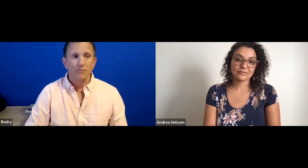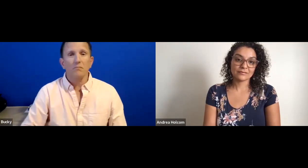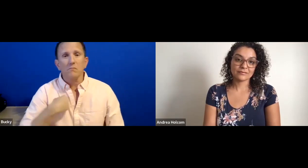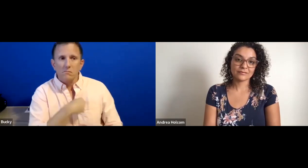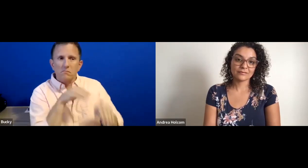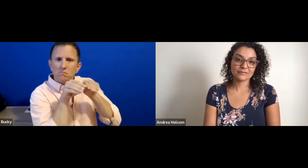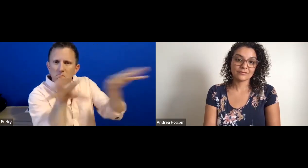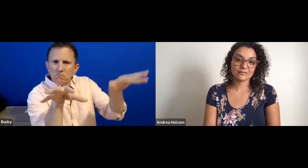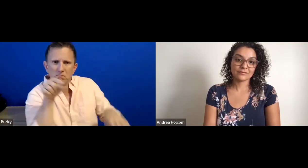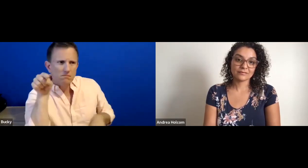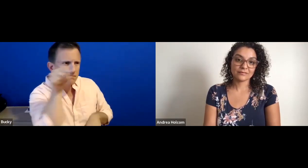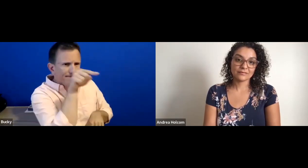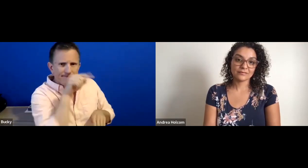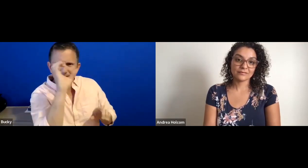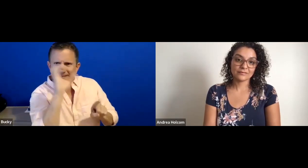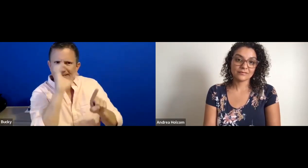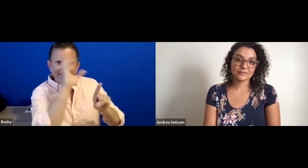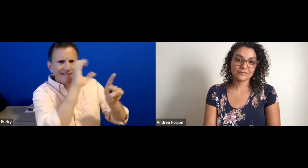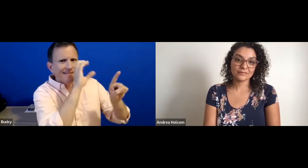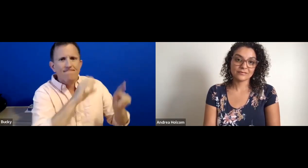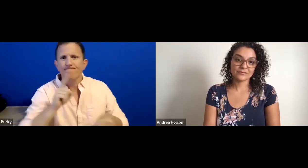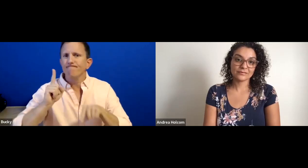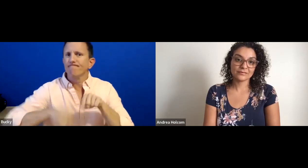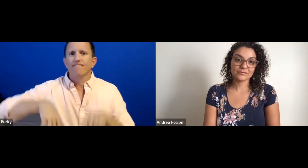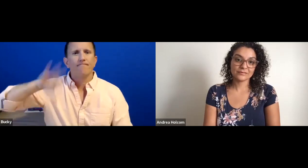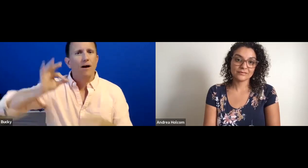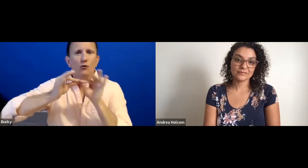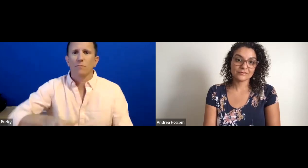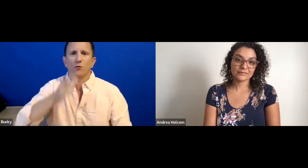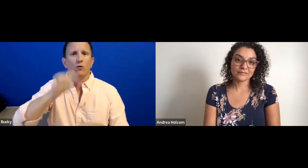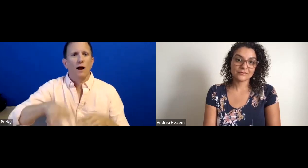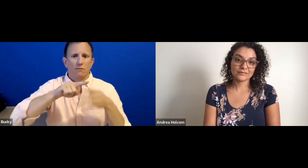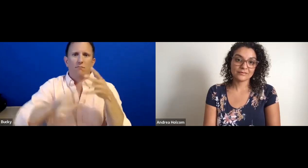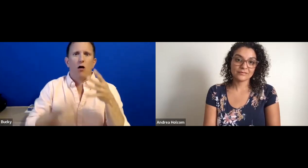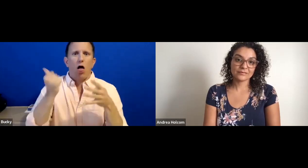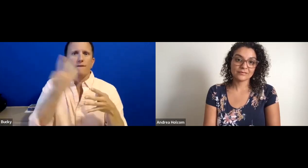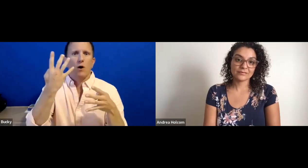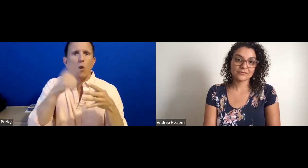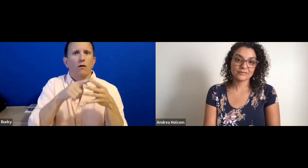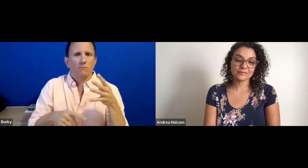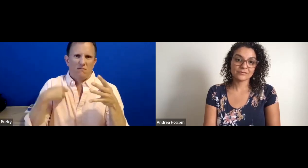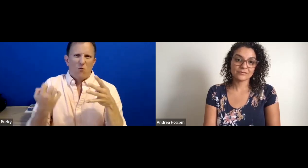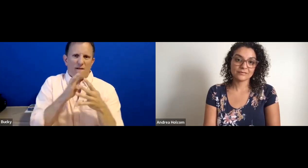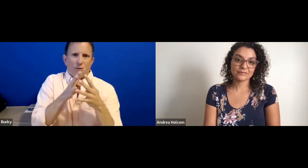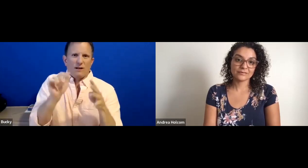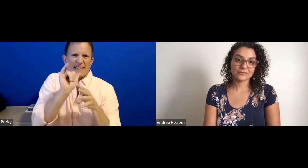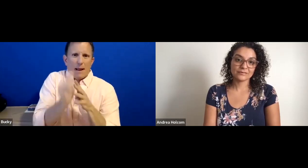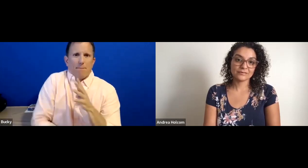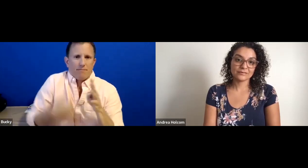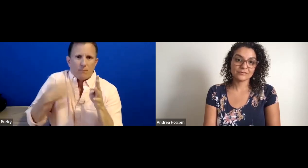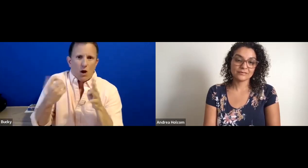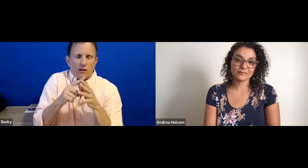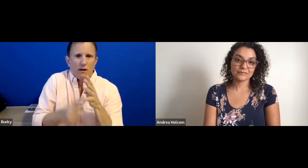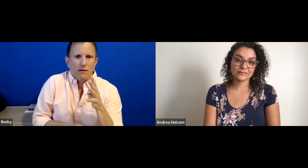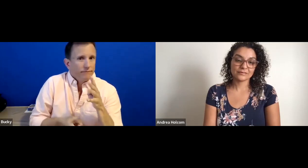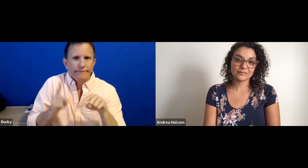that, an appropriate interpreter so that they could provide access to that workshop series. Unfortunately, they could not find an